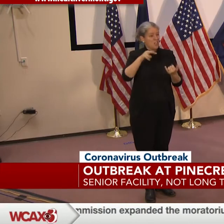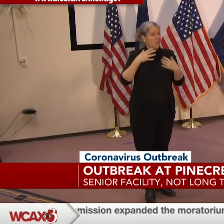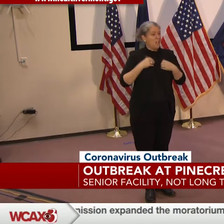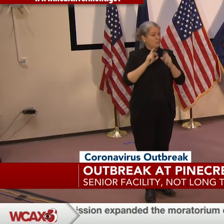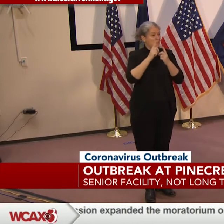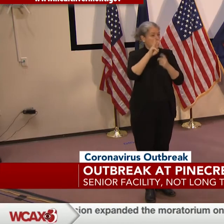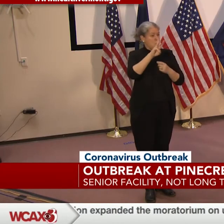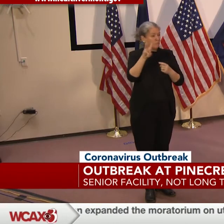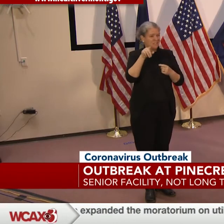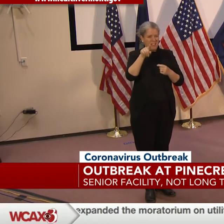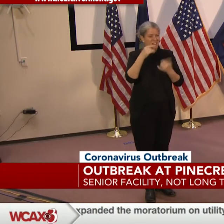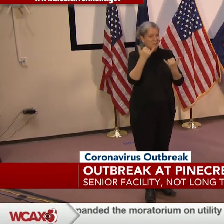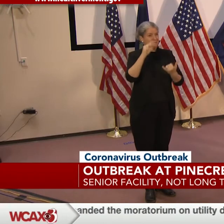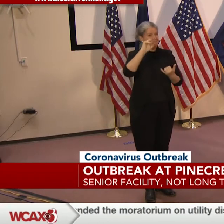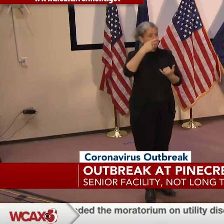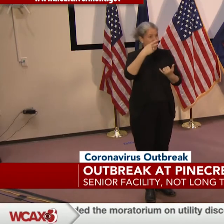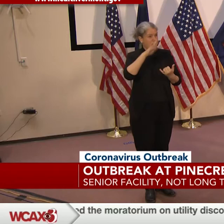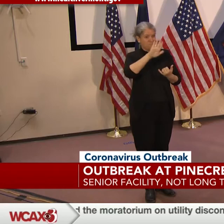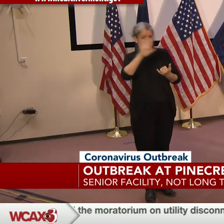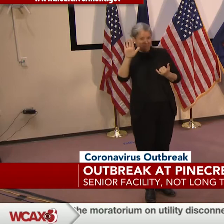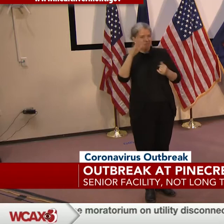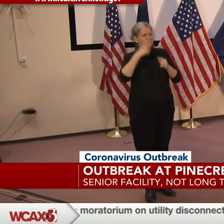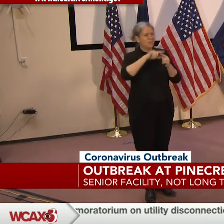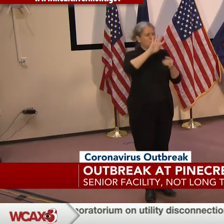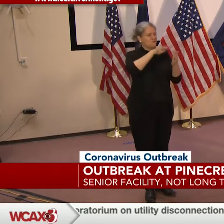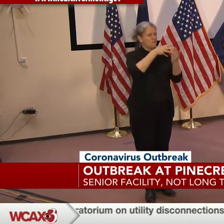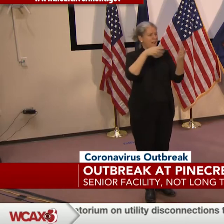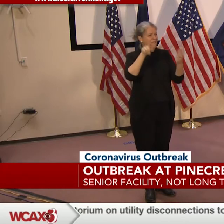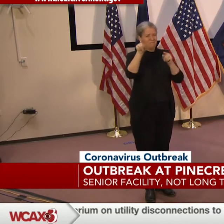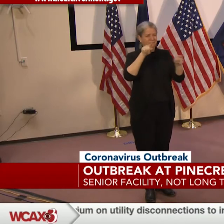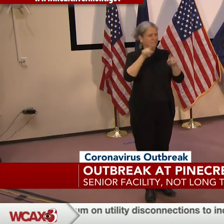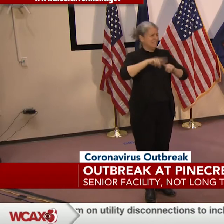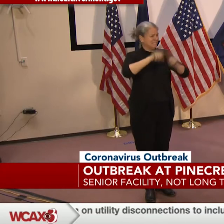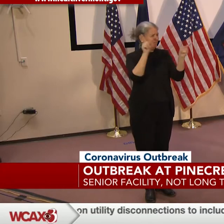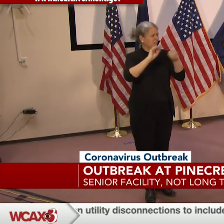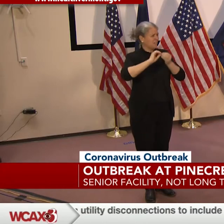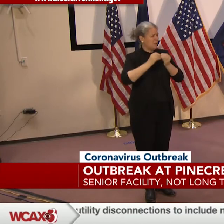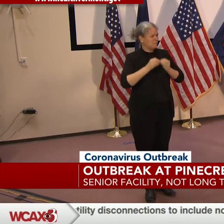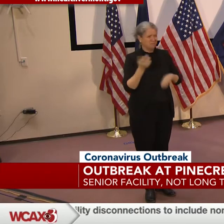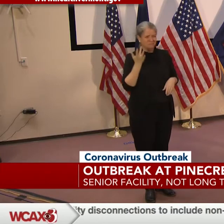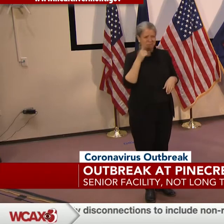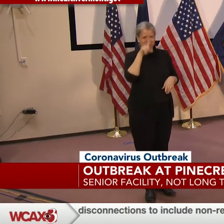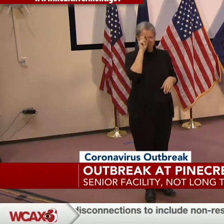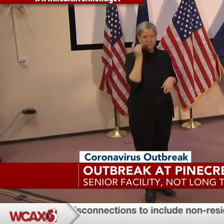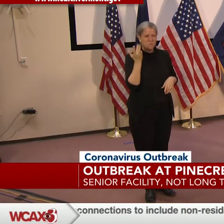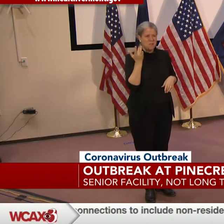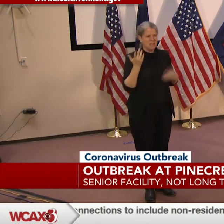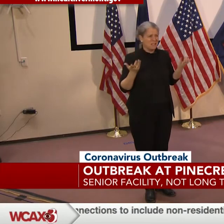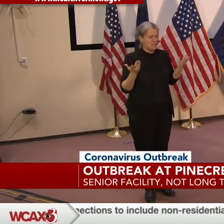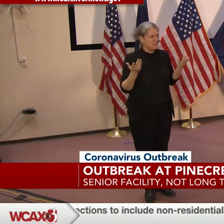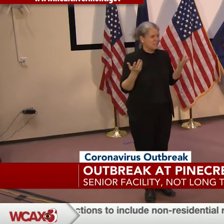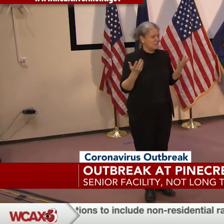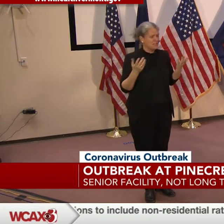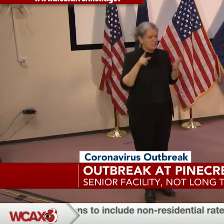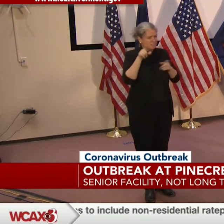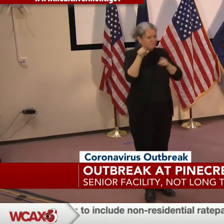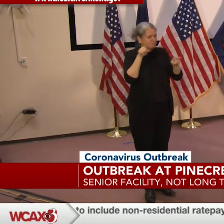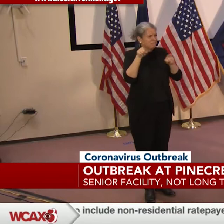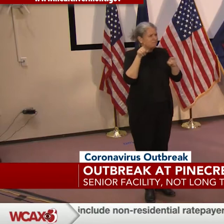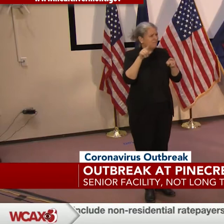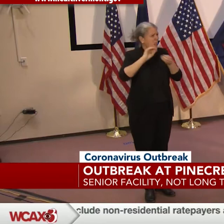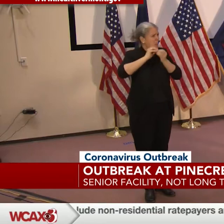Health Department website today. There's a difference between the map and the graph, and I wondered if those